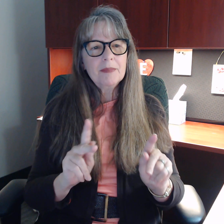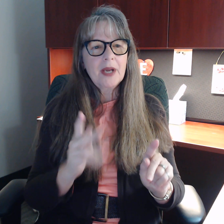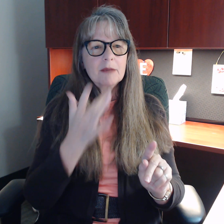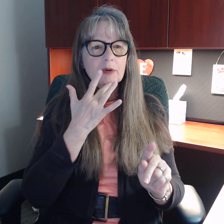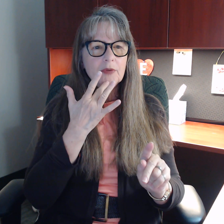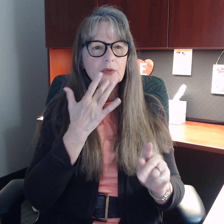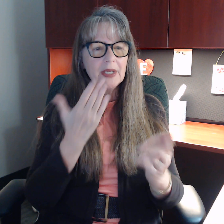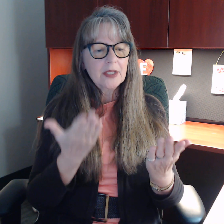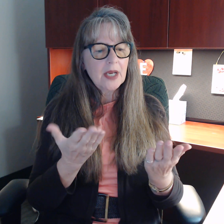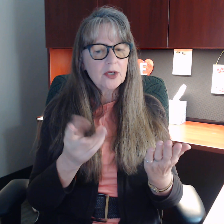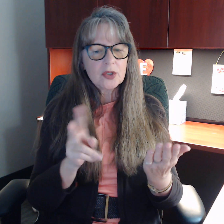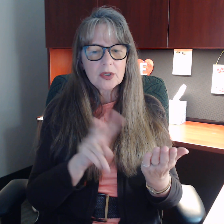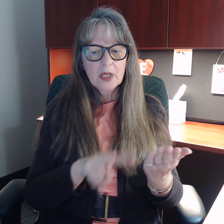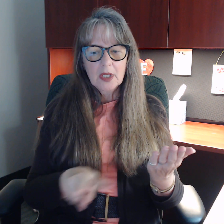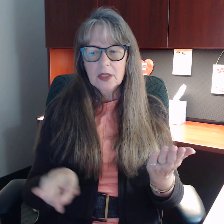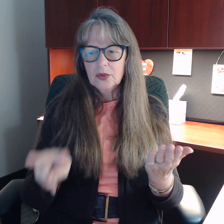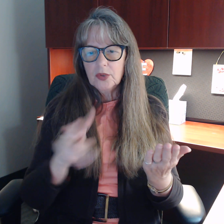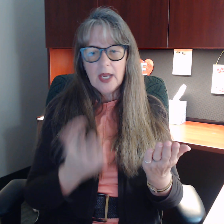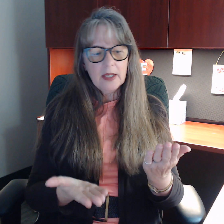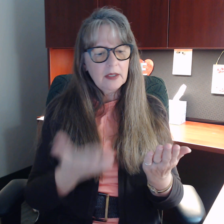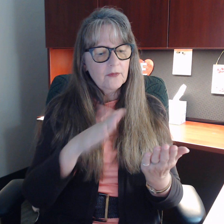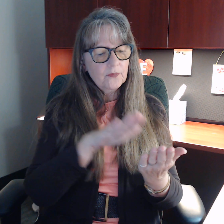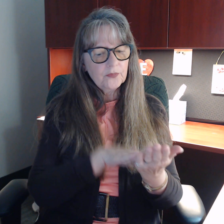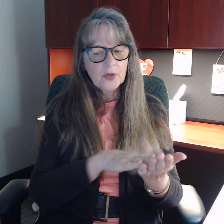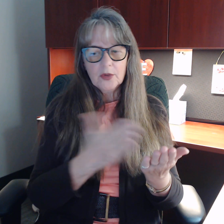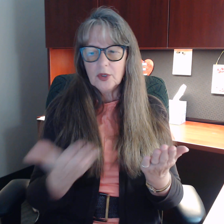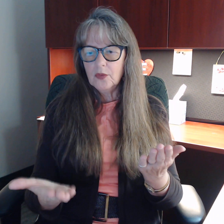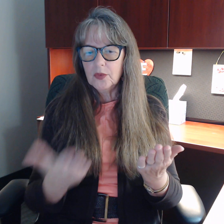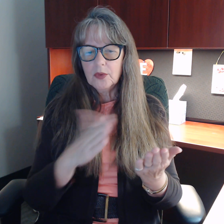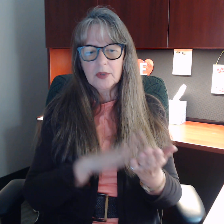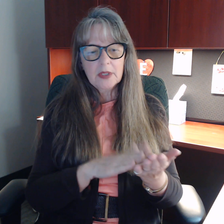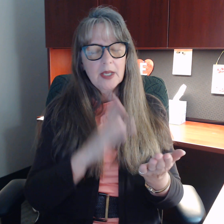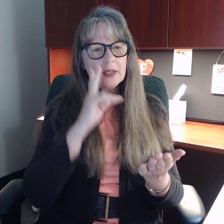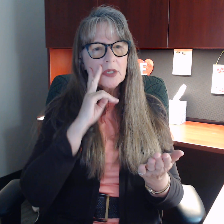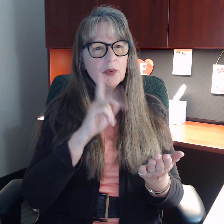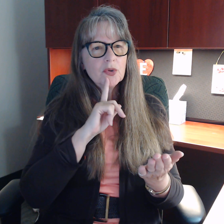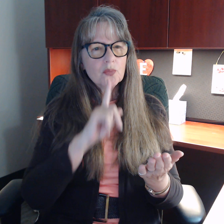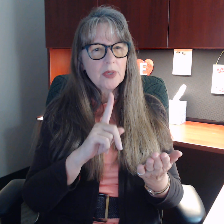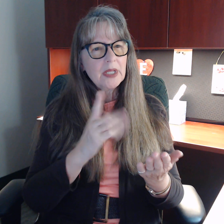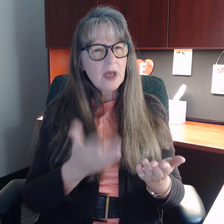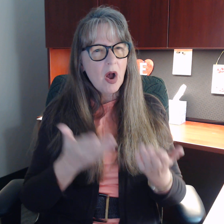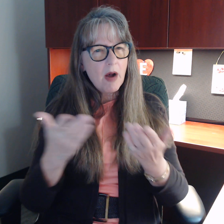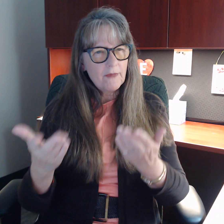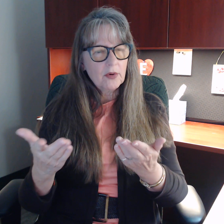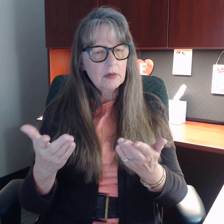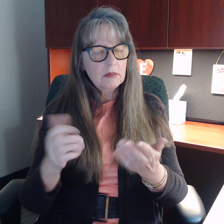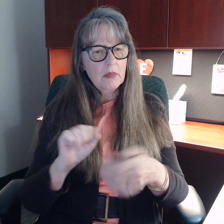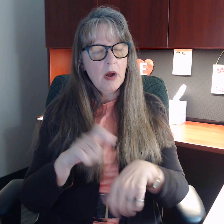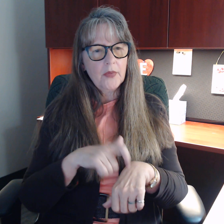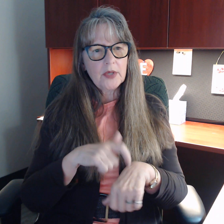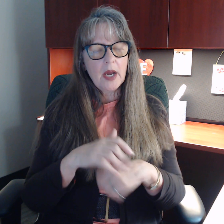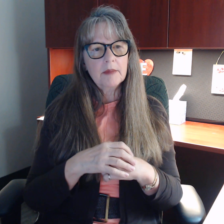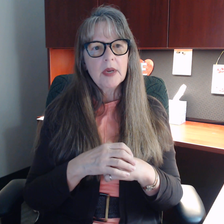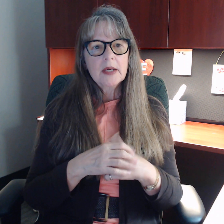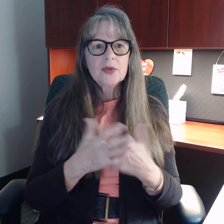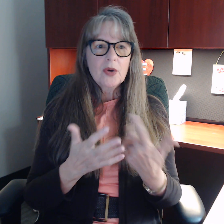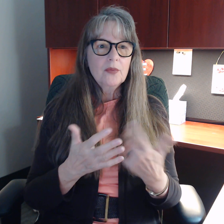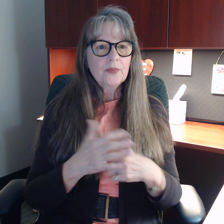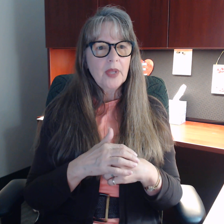of prefer, they can kind of just look at it and turn it over and see what you really offer all the time. So, and